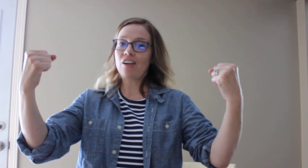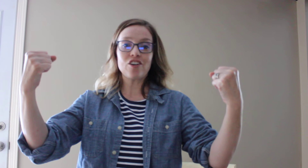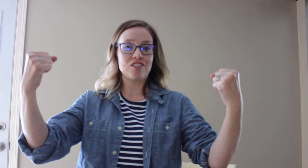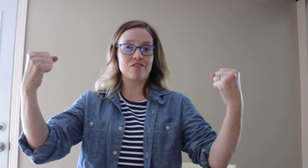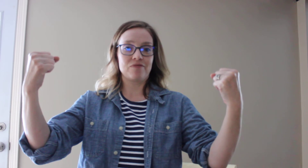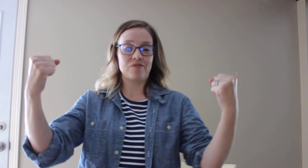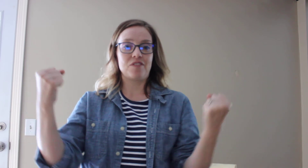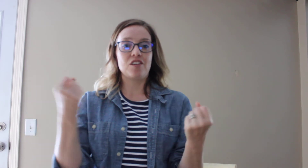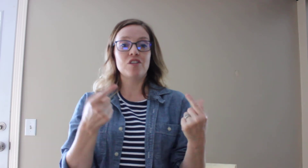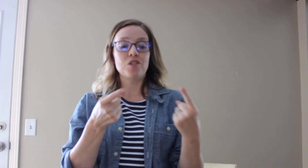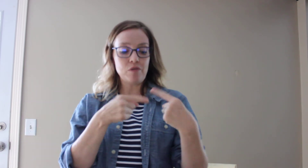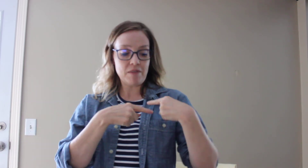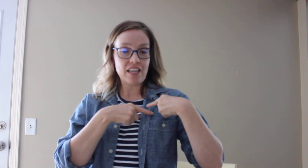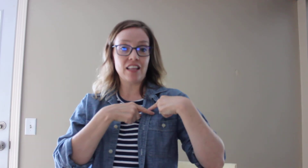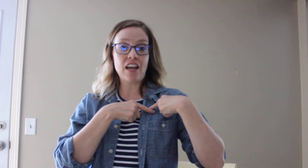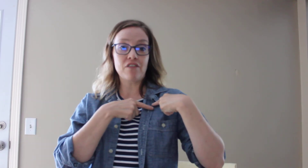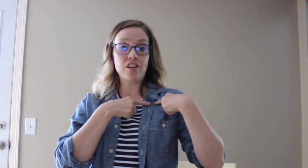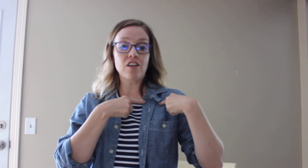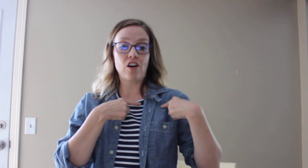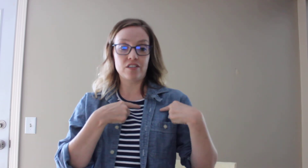heart. You can do it with me. Healing every heart.